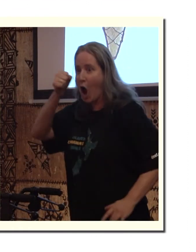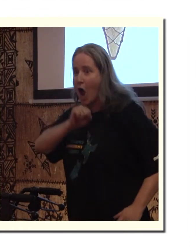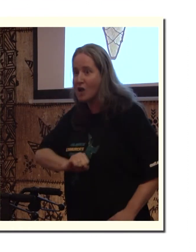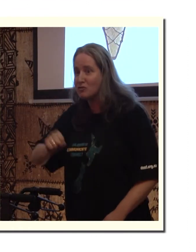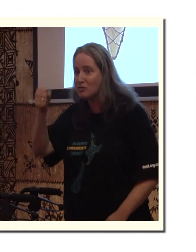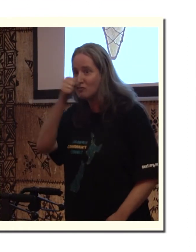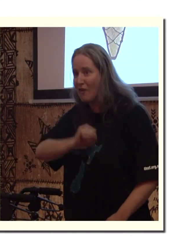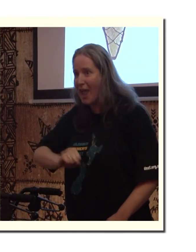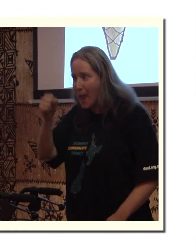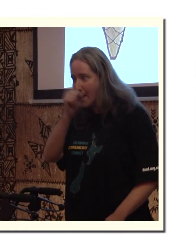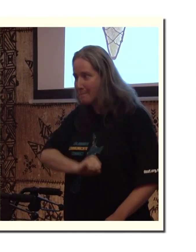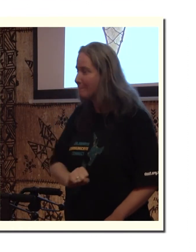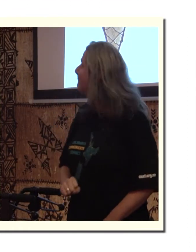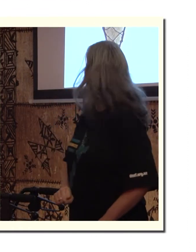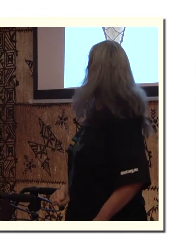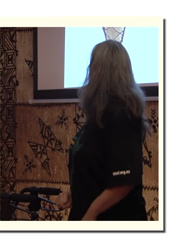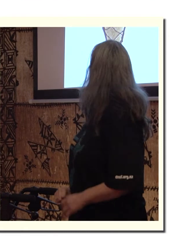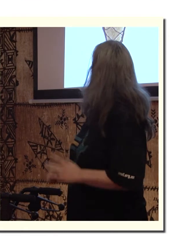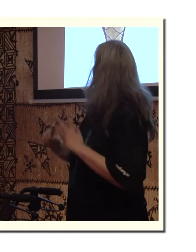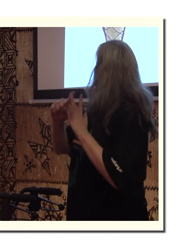I, ice cream.